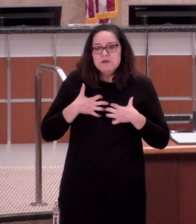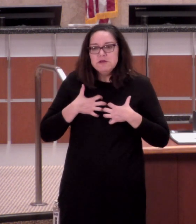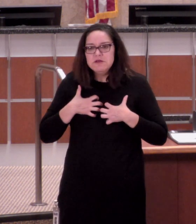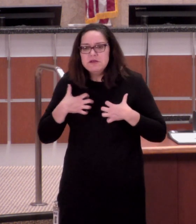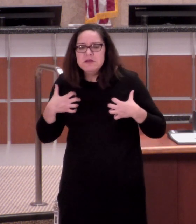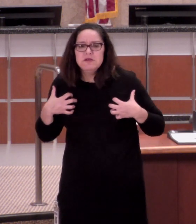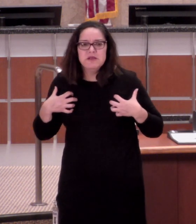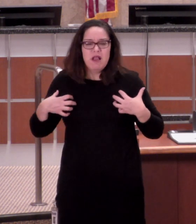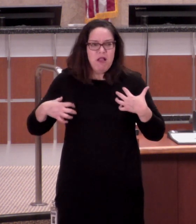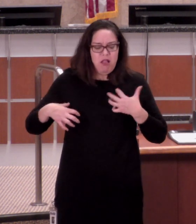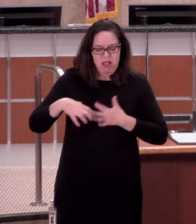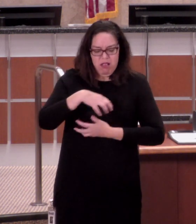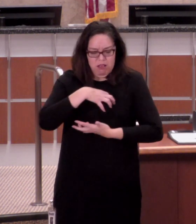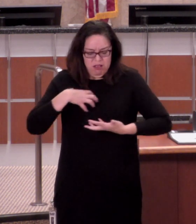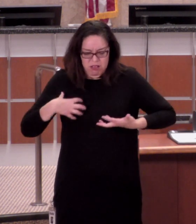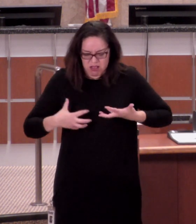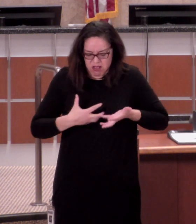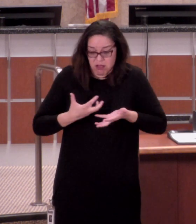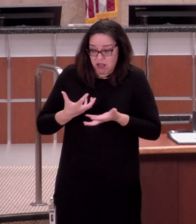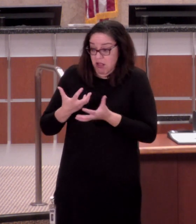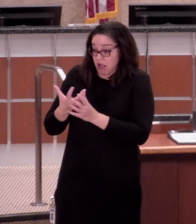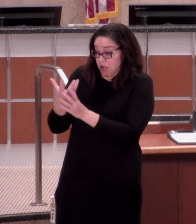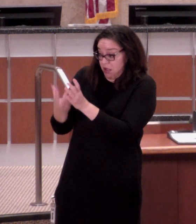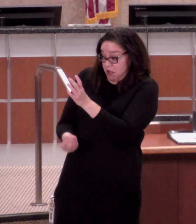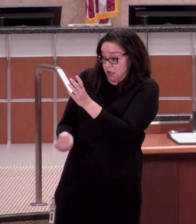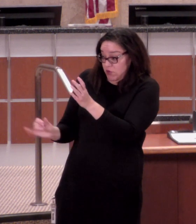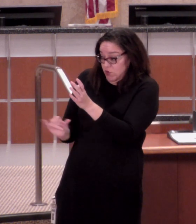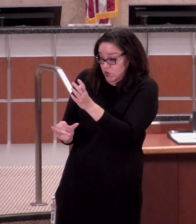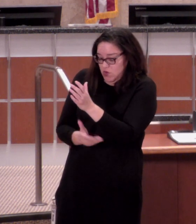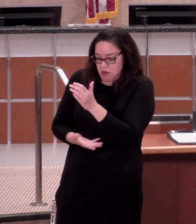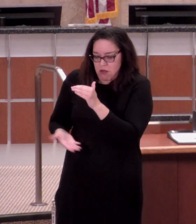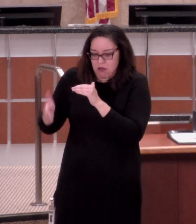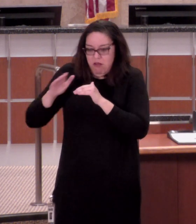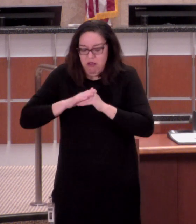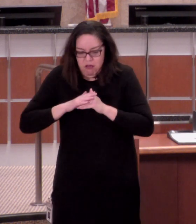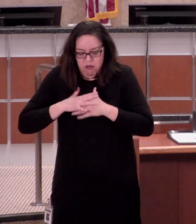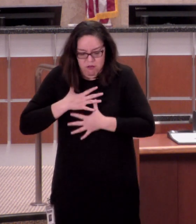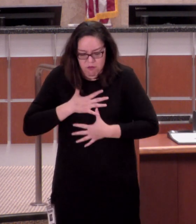combine that with losing one of your friends. And so